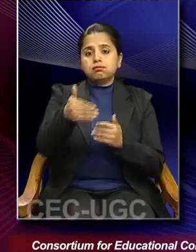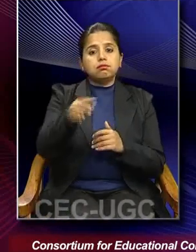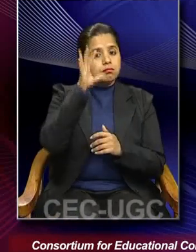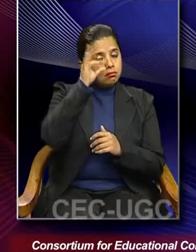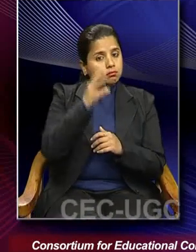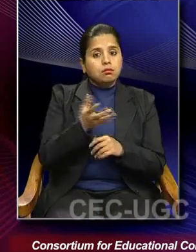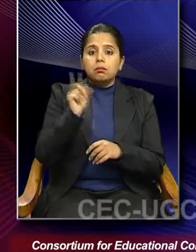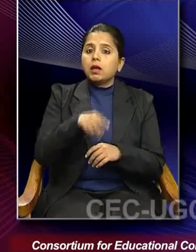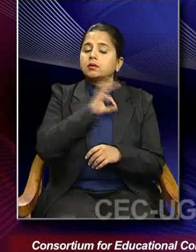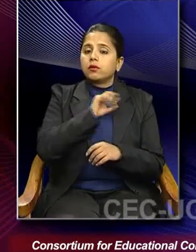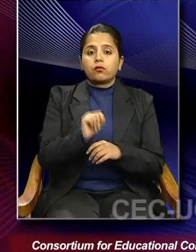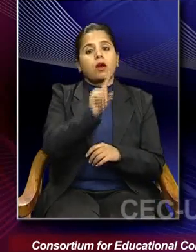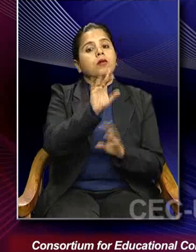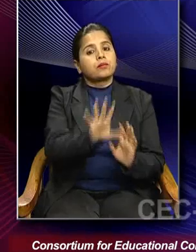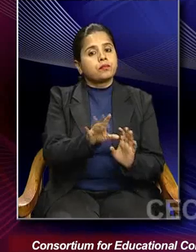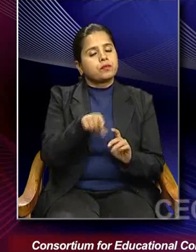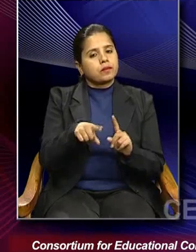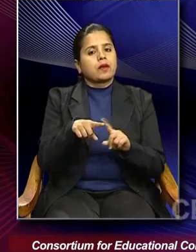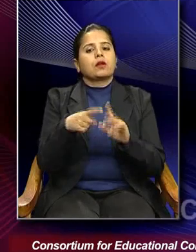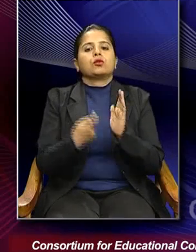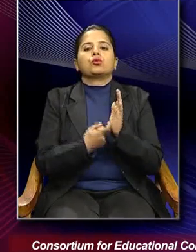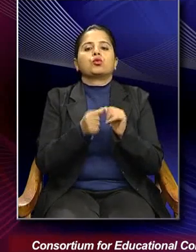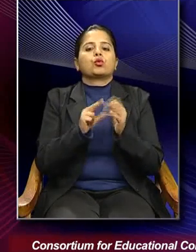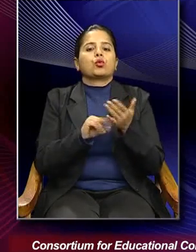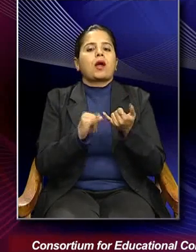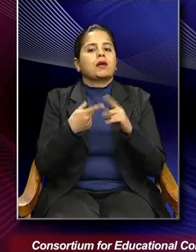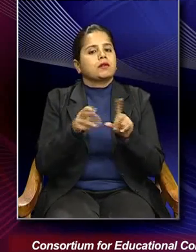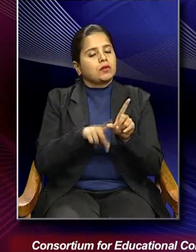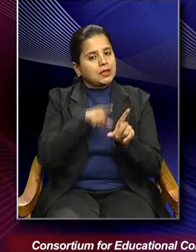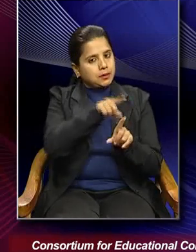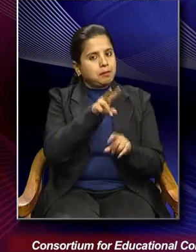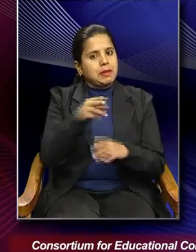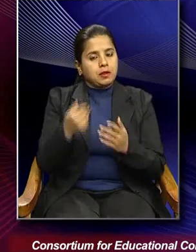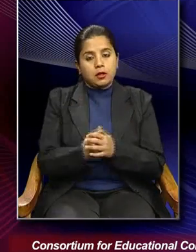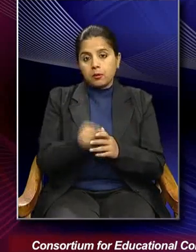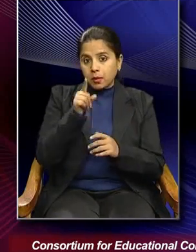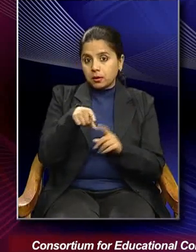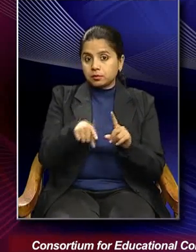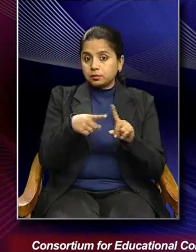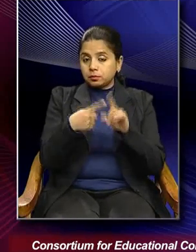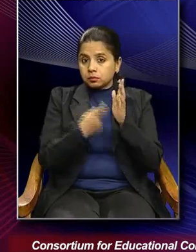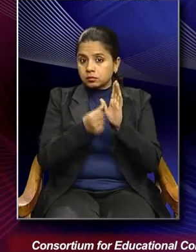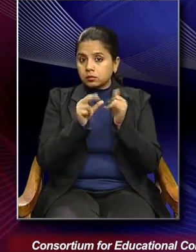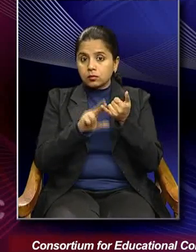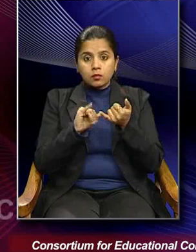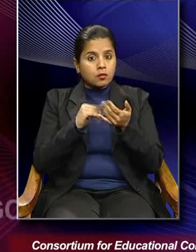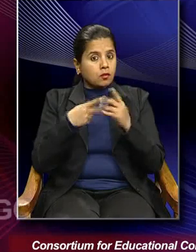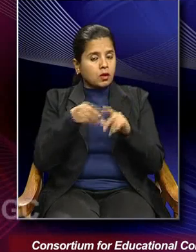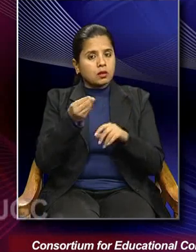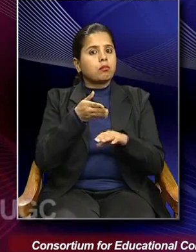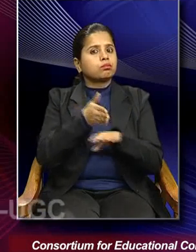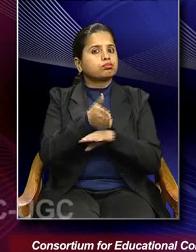is implied by the transitivity. However, this transitivity is